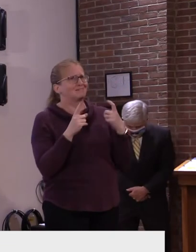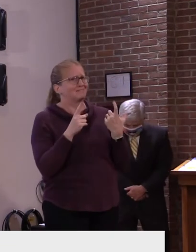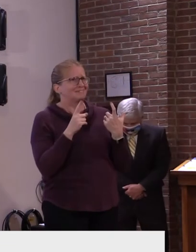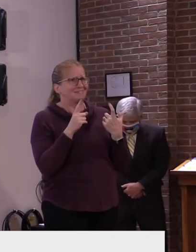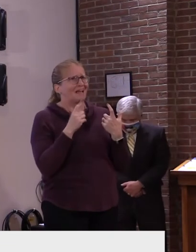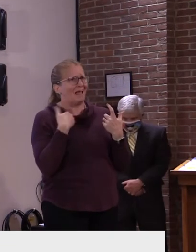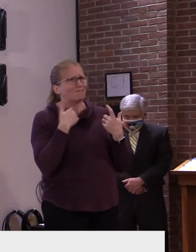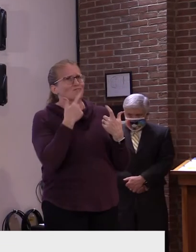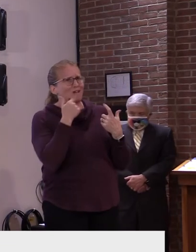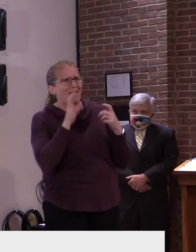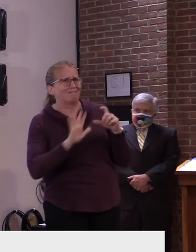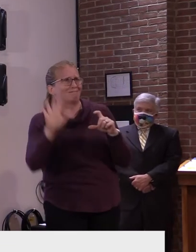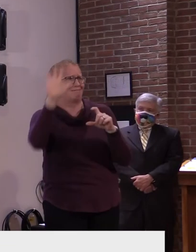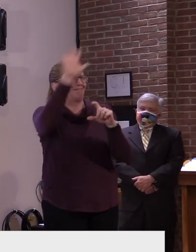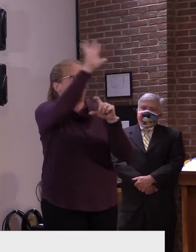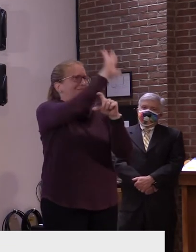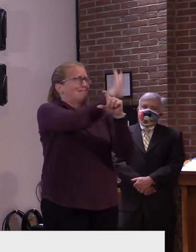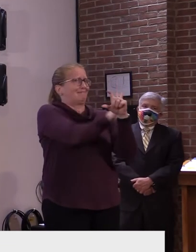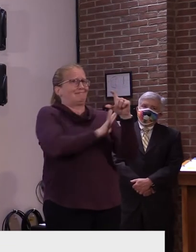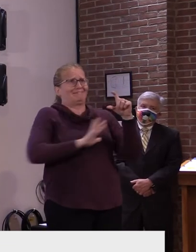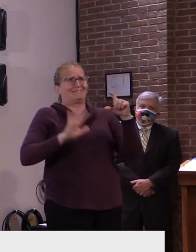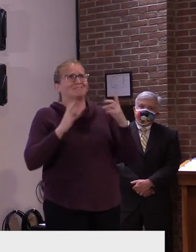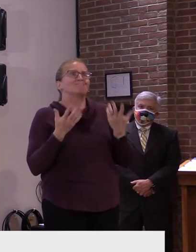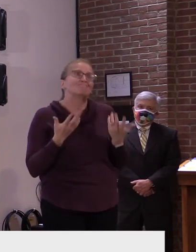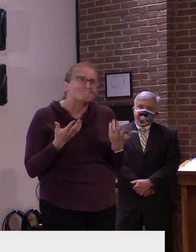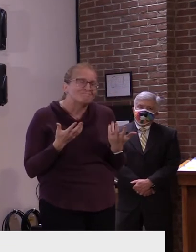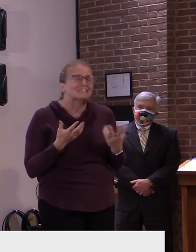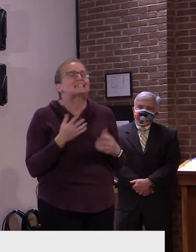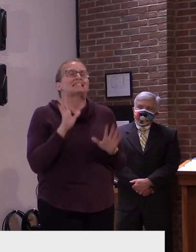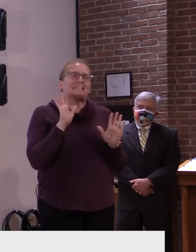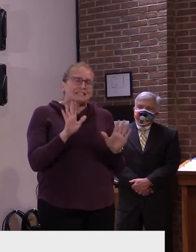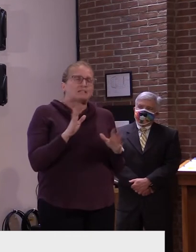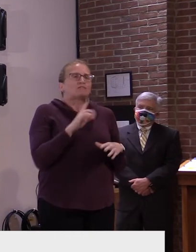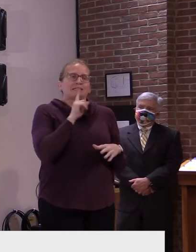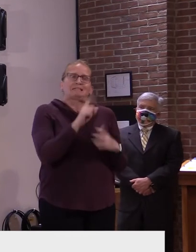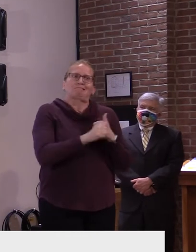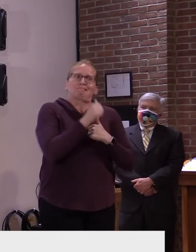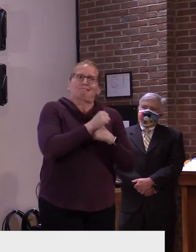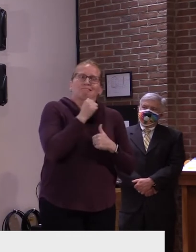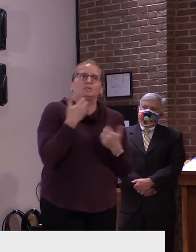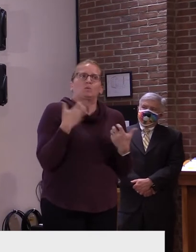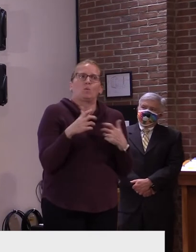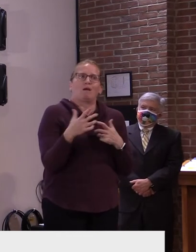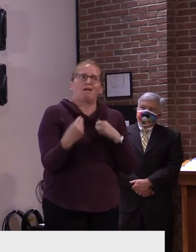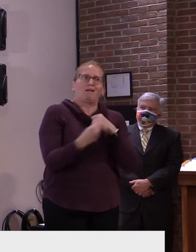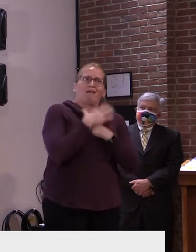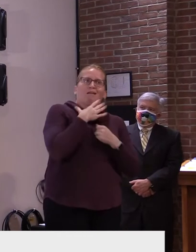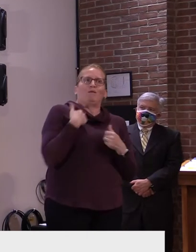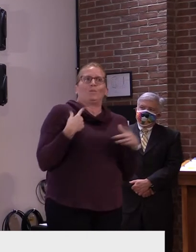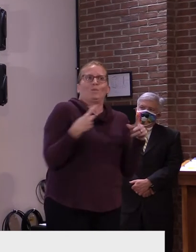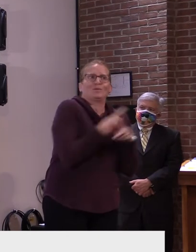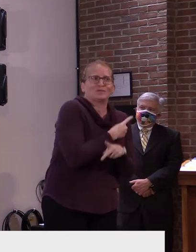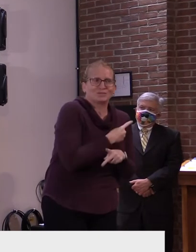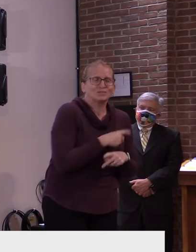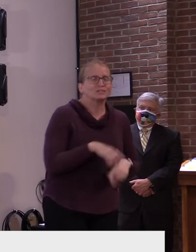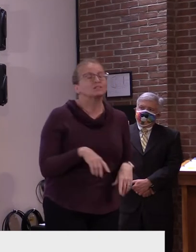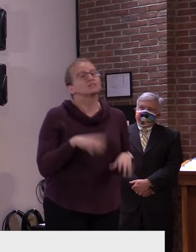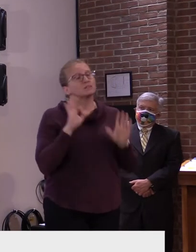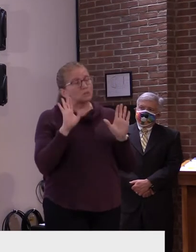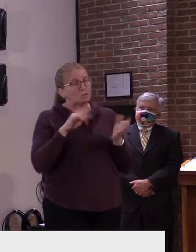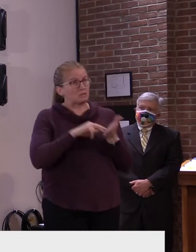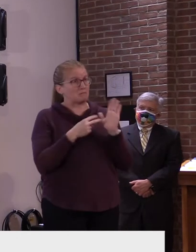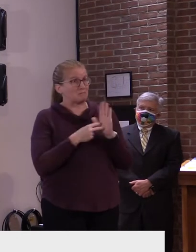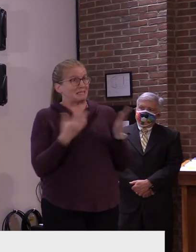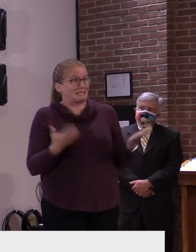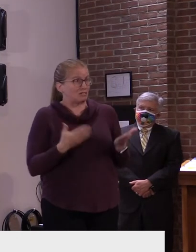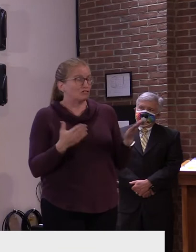why i want to keep every vermonter's focus on my two main points severely limiting travel and